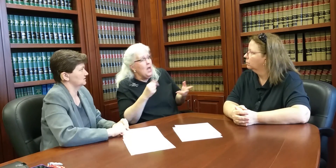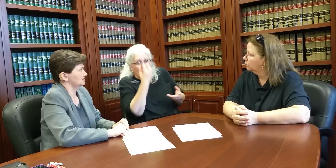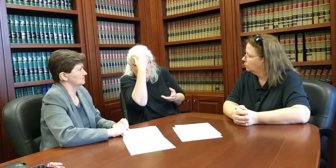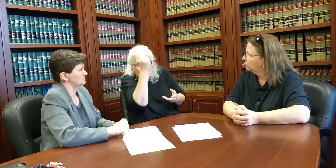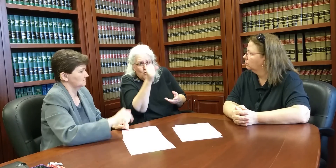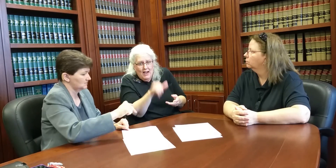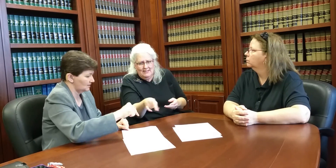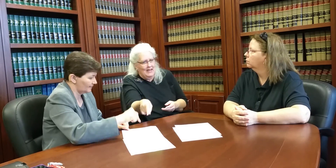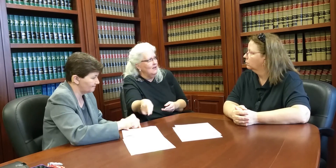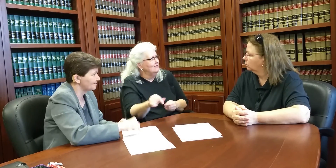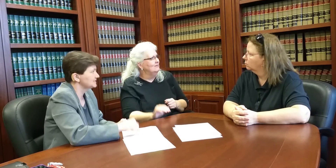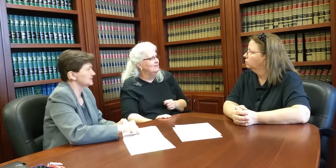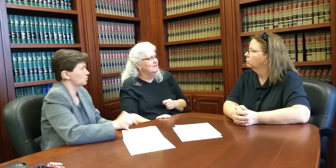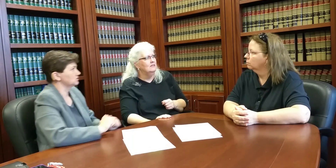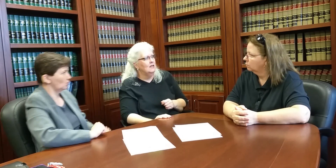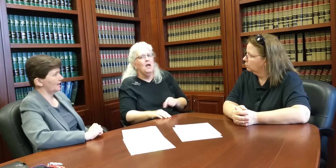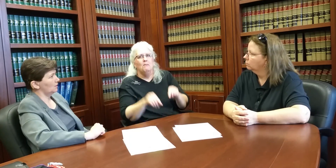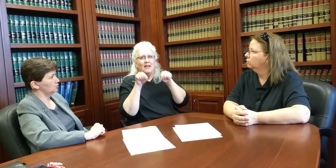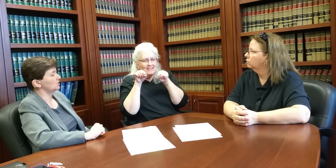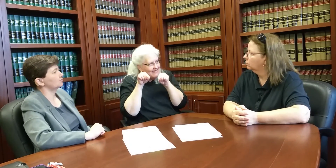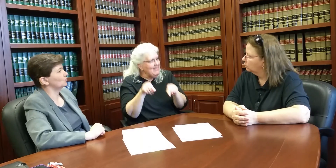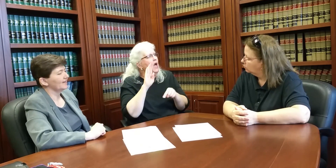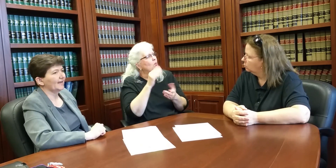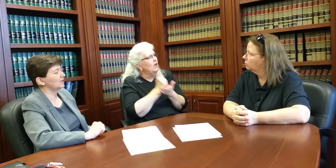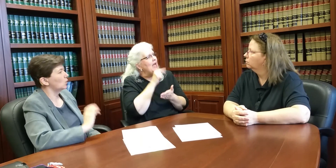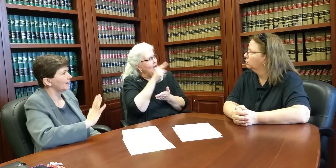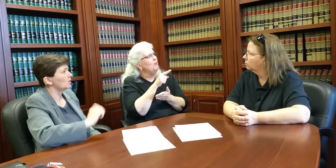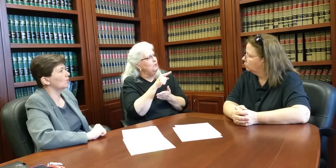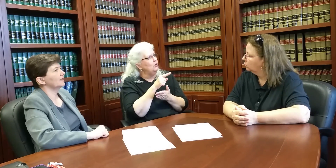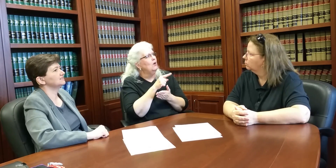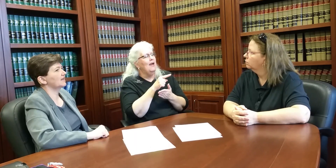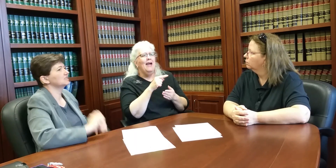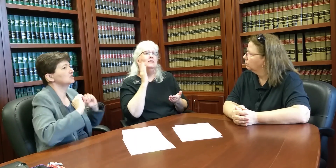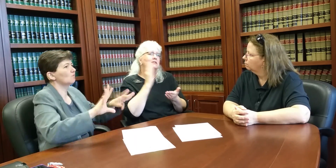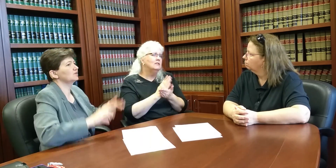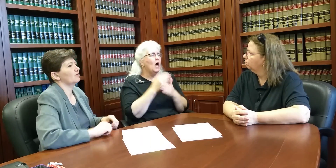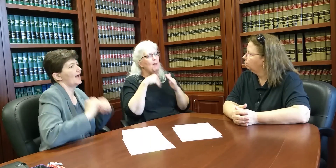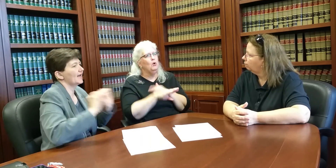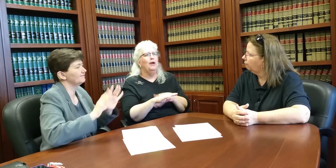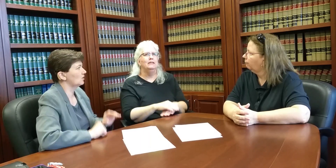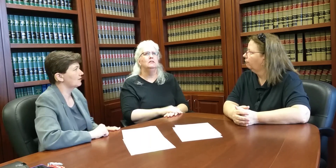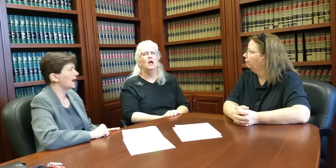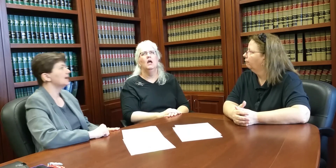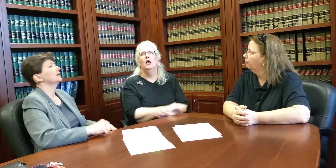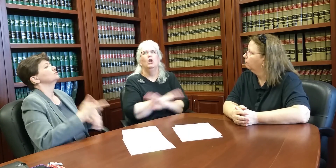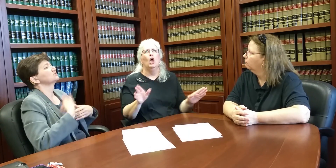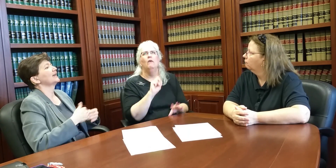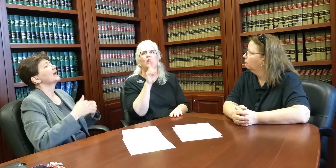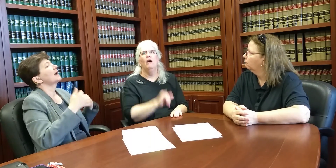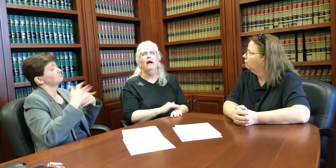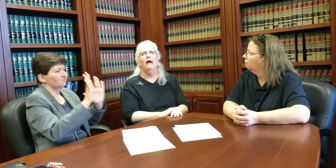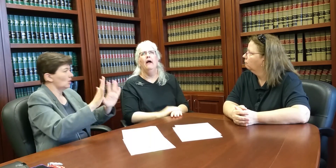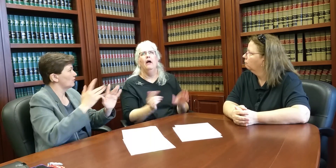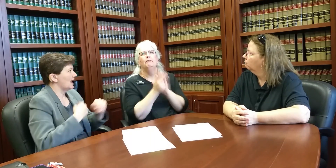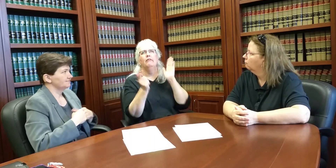it. This is what's going to help you get through that. And quit going in saying, no BRI, hate BRI. You say, BRI is